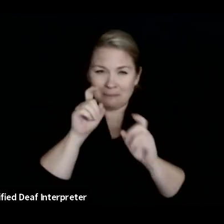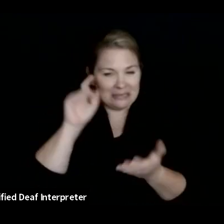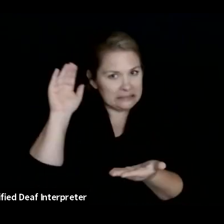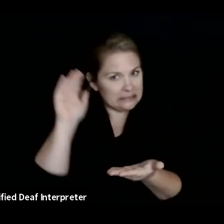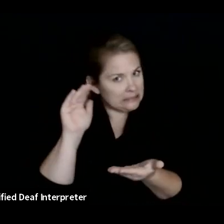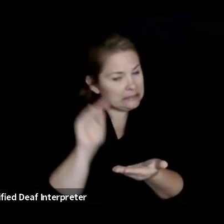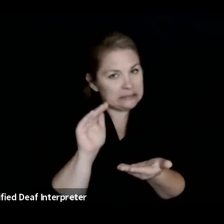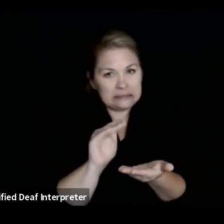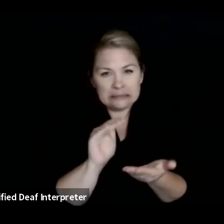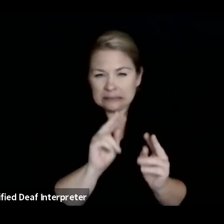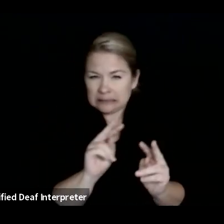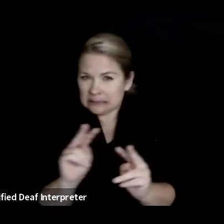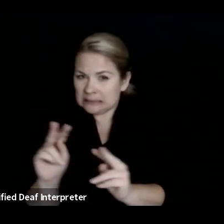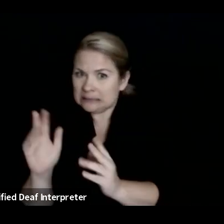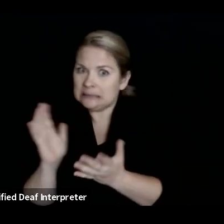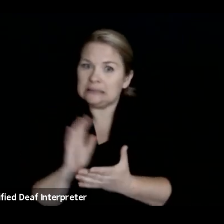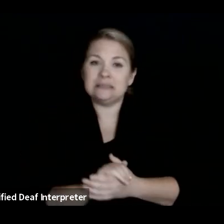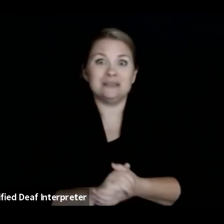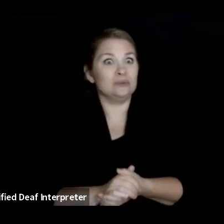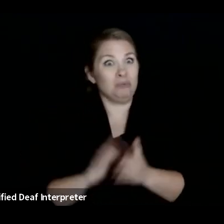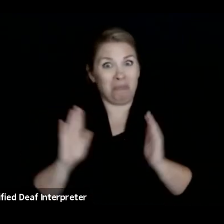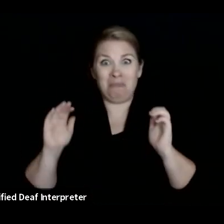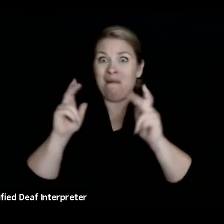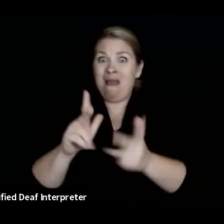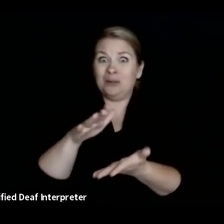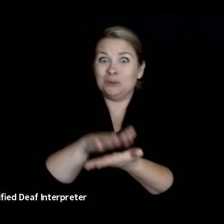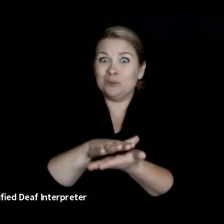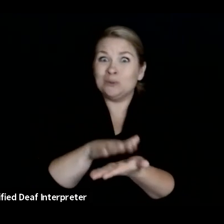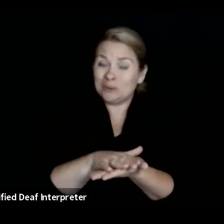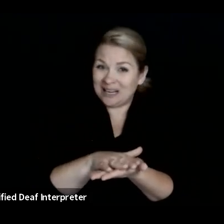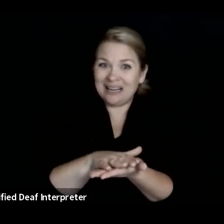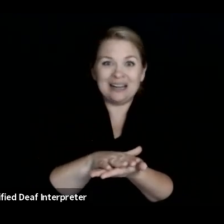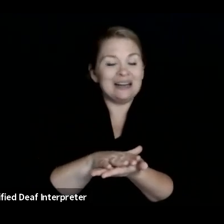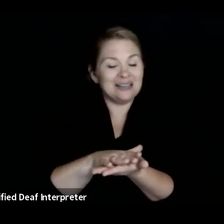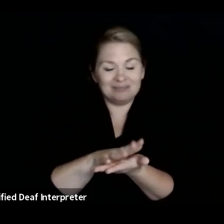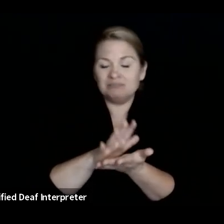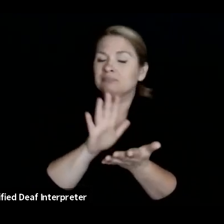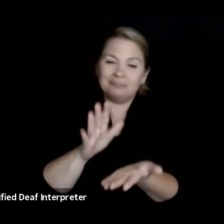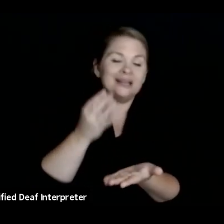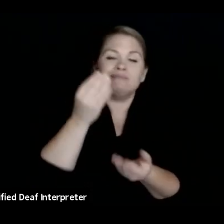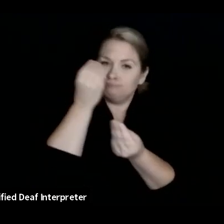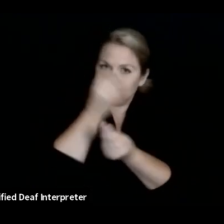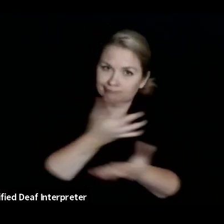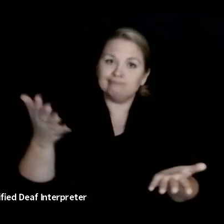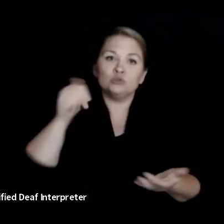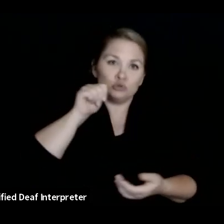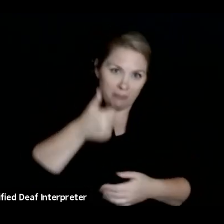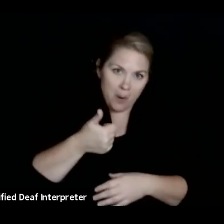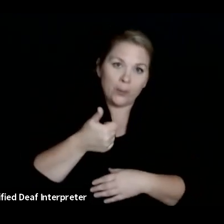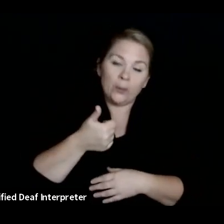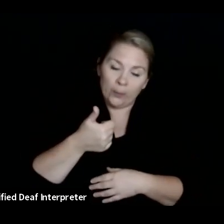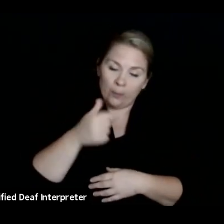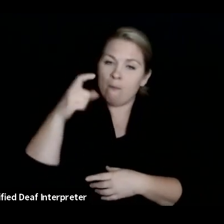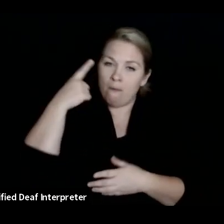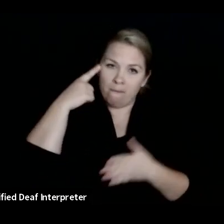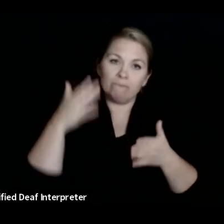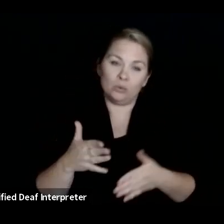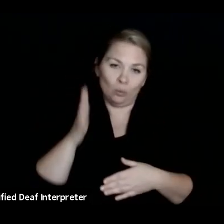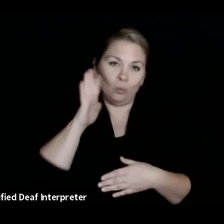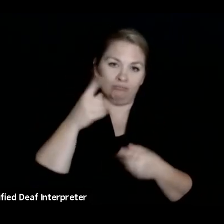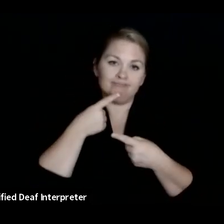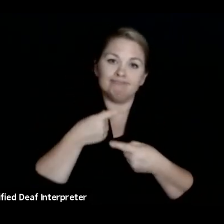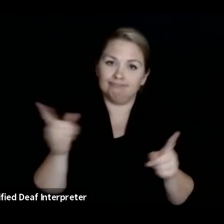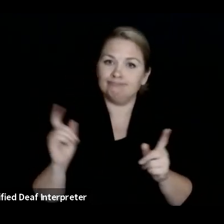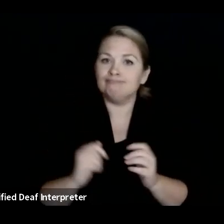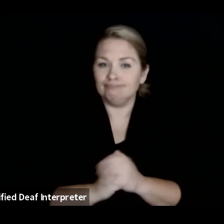But the governor will be making an announcement tomorrow, and we continue to encourage people to do the right thing so